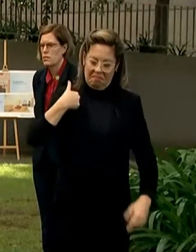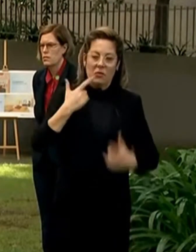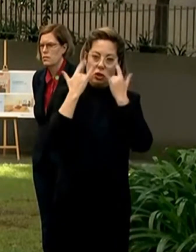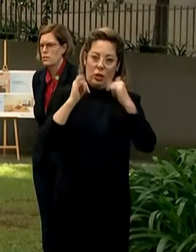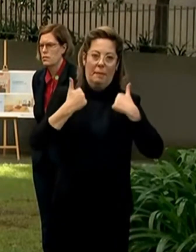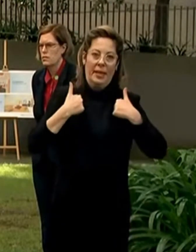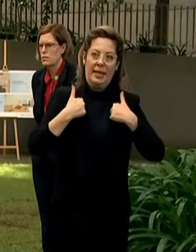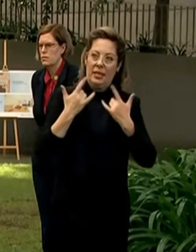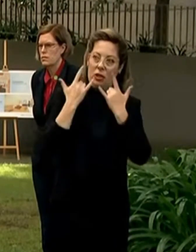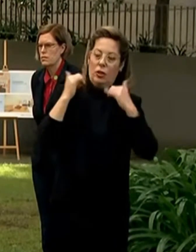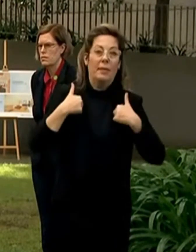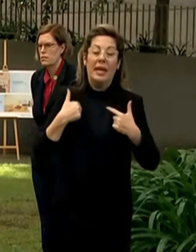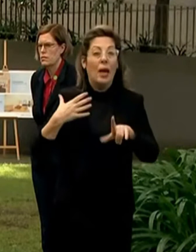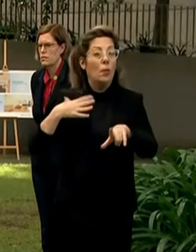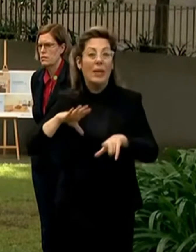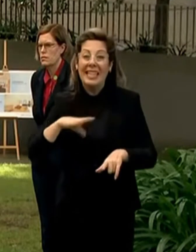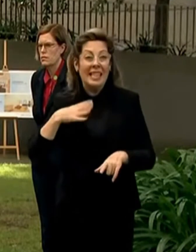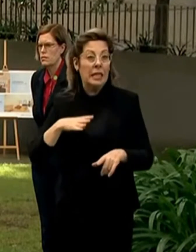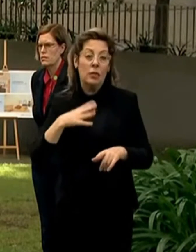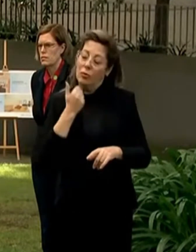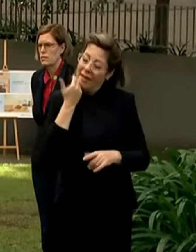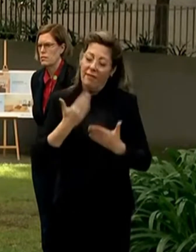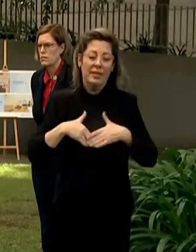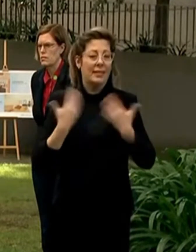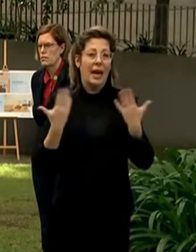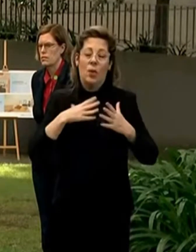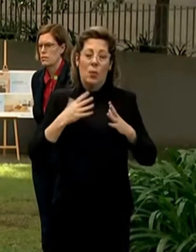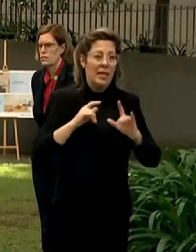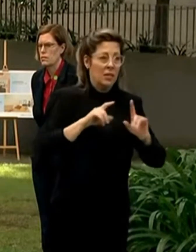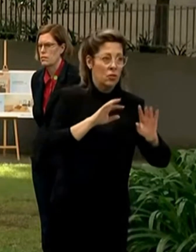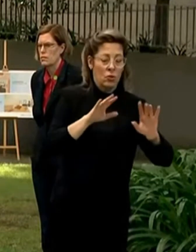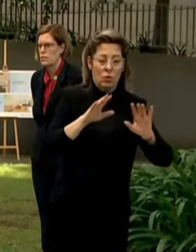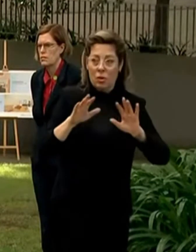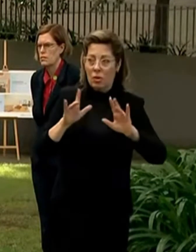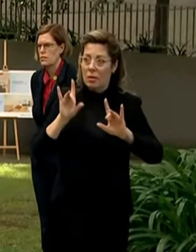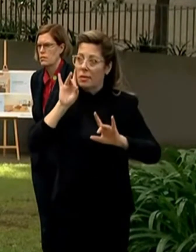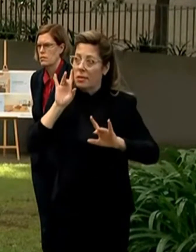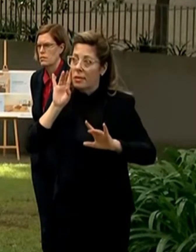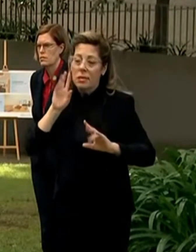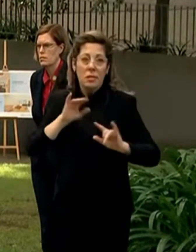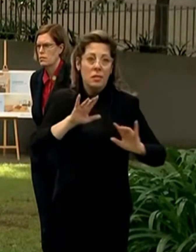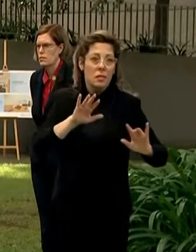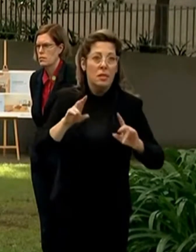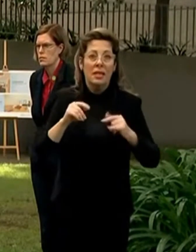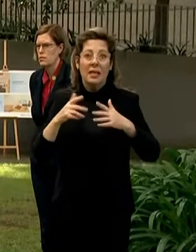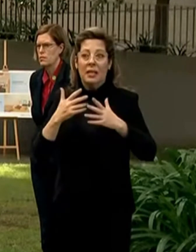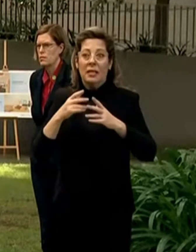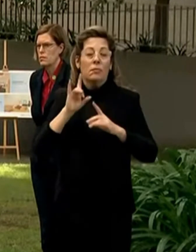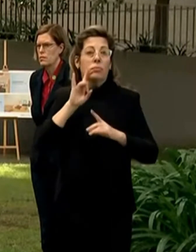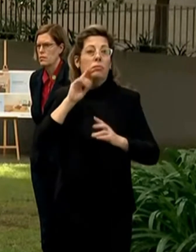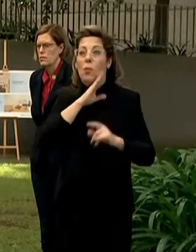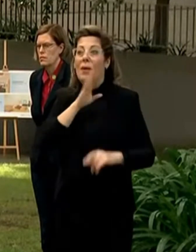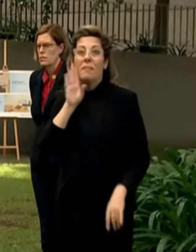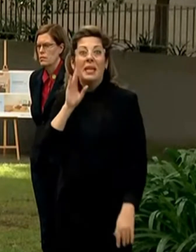need to keep those rates of testing high to keep making sure we draw out any of that community transmission we may not have picked